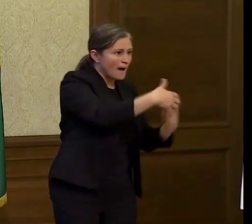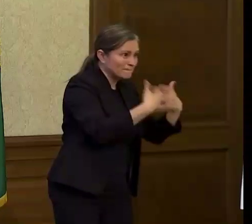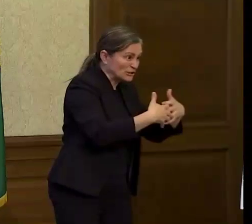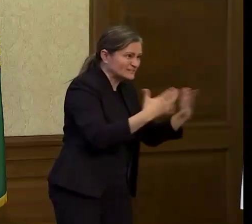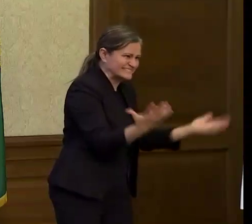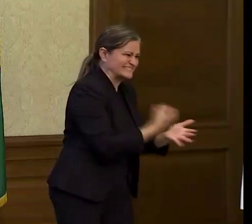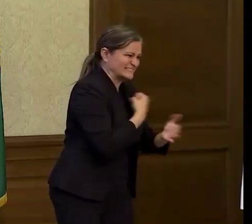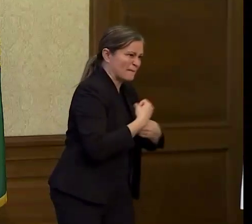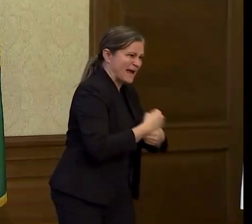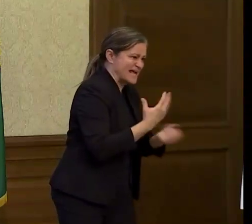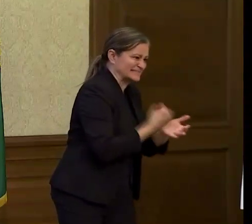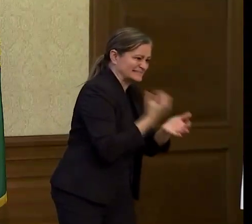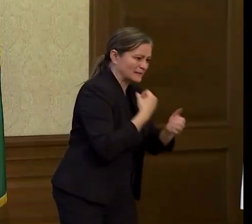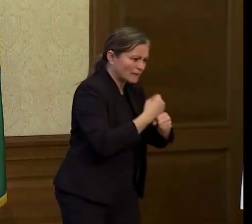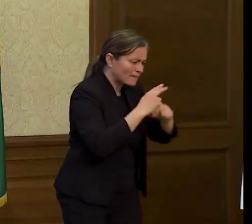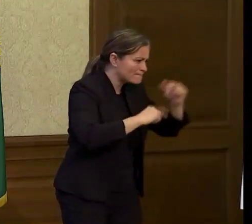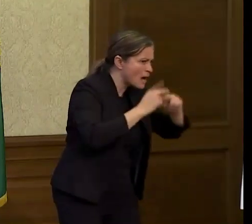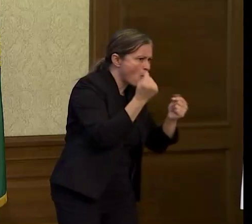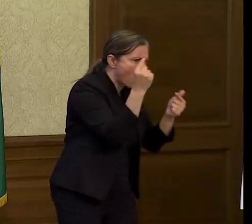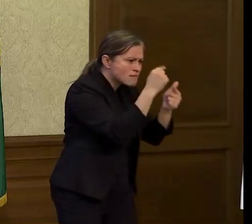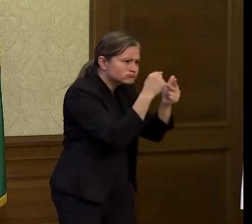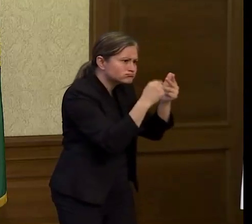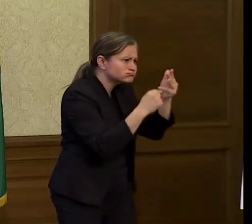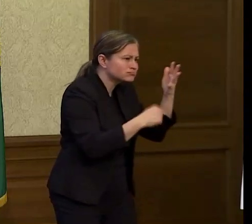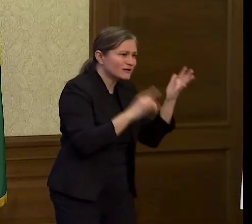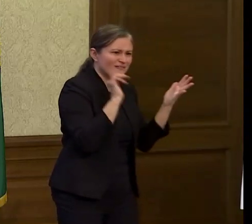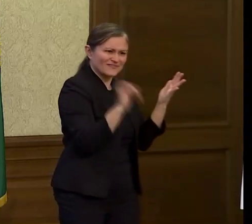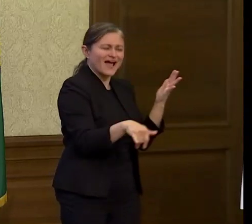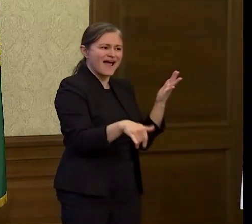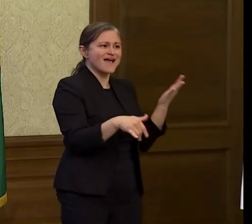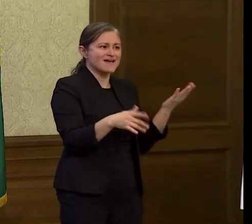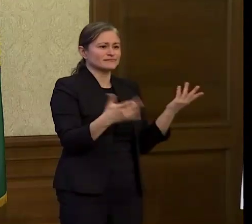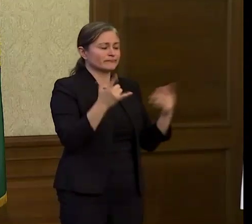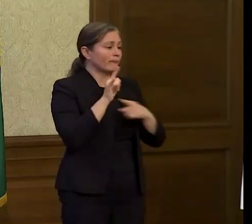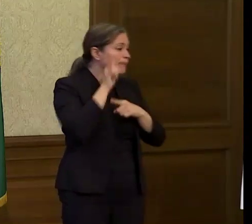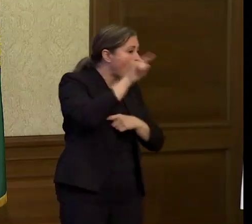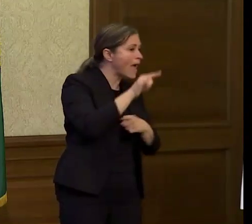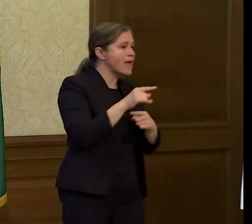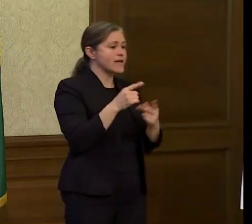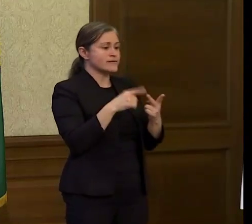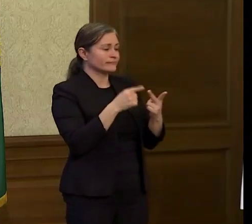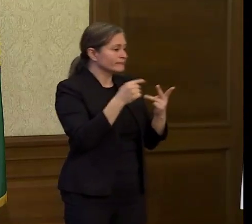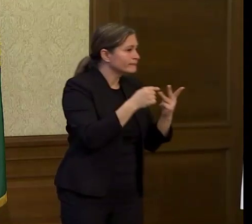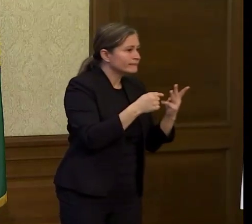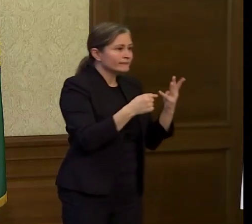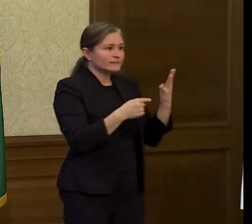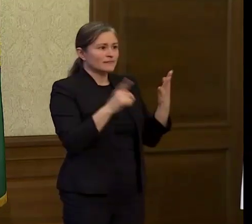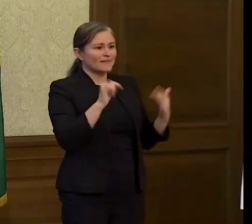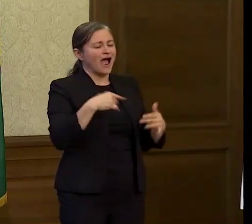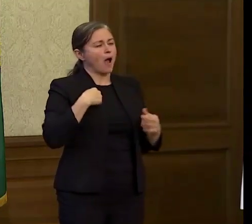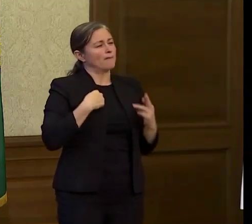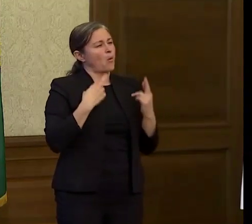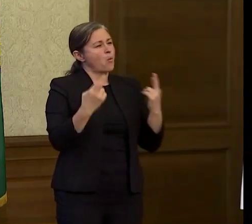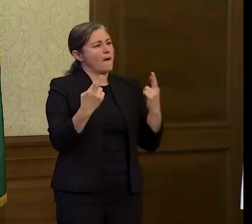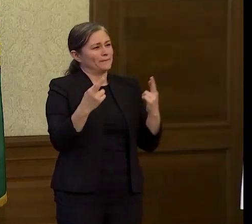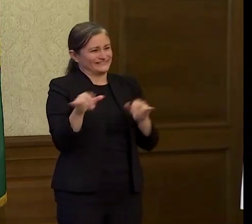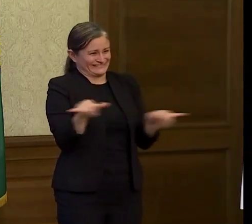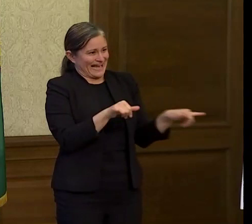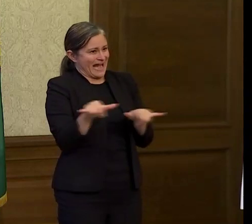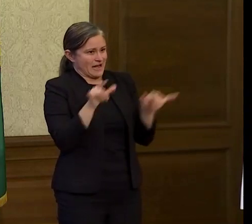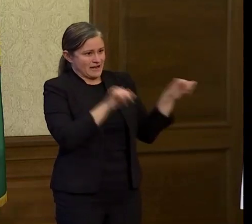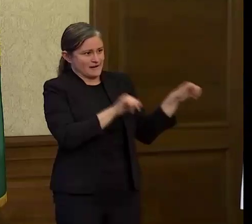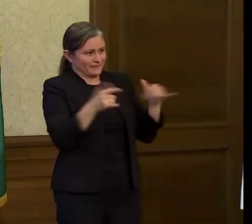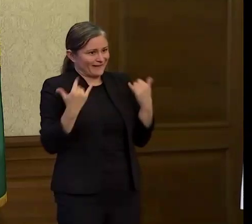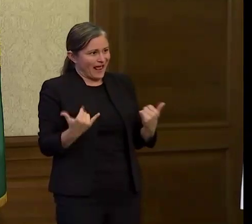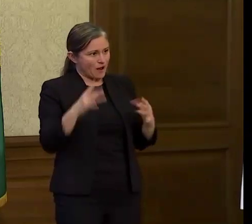B-29s. We hope that'll at some point happen sooner rather than later. We are desperate for this material, and we're doing everything we can to produce it